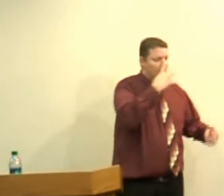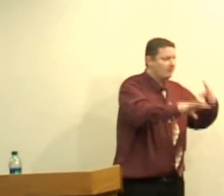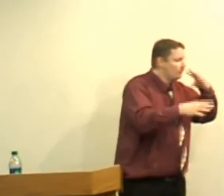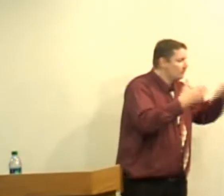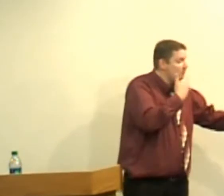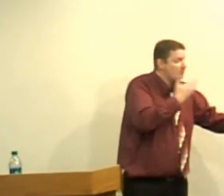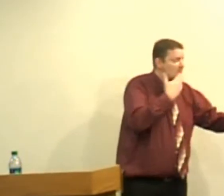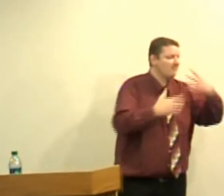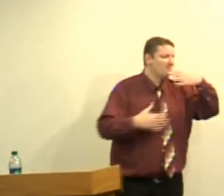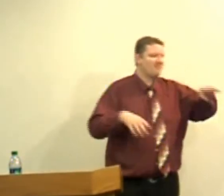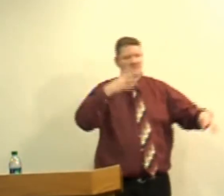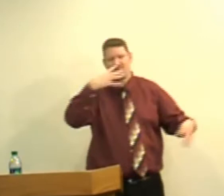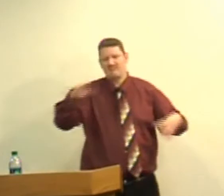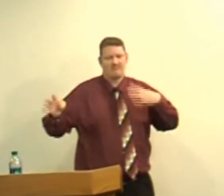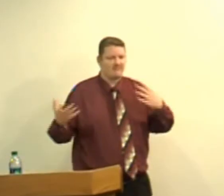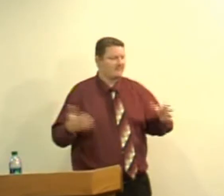And then it says, do not ignore good.